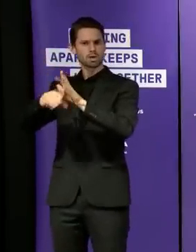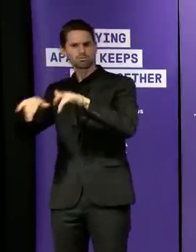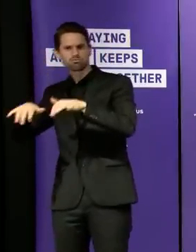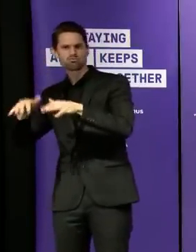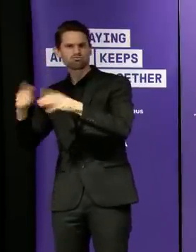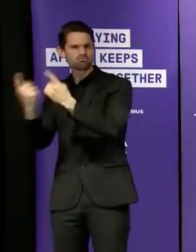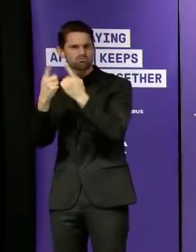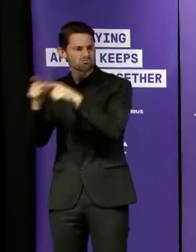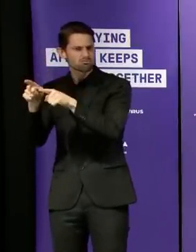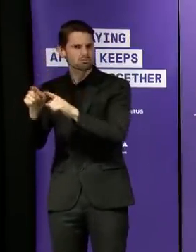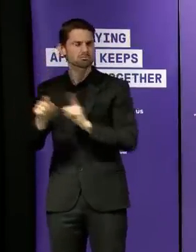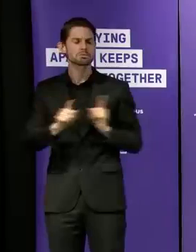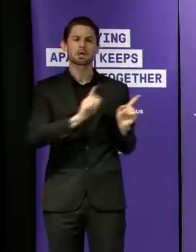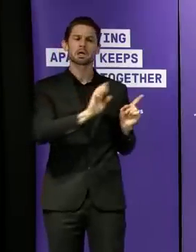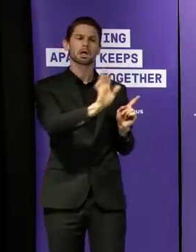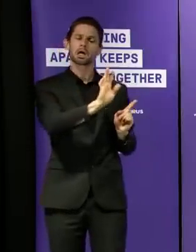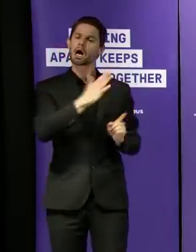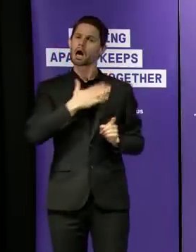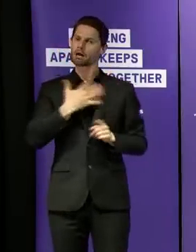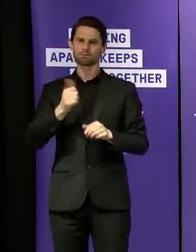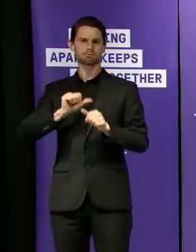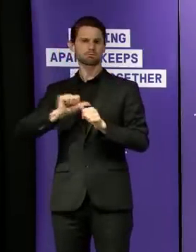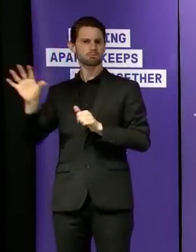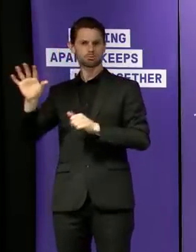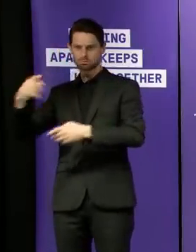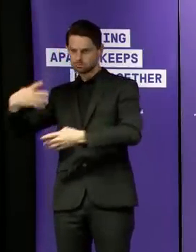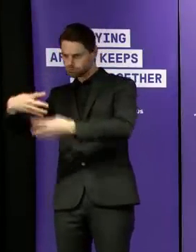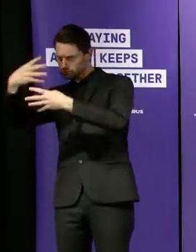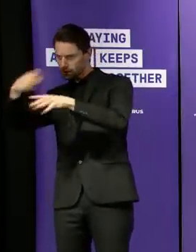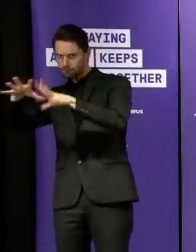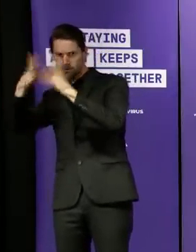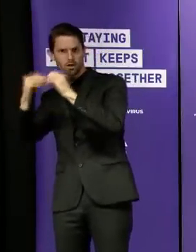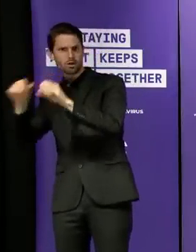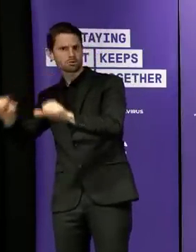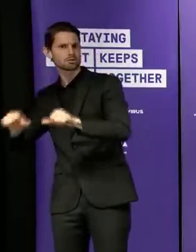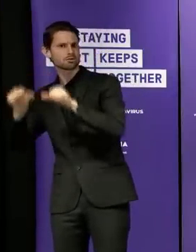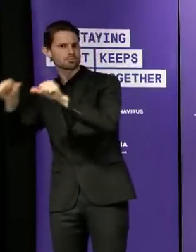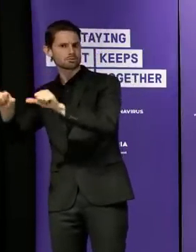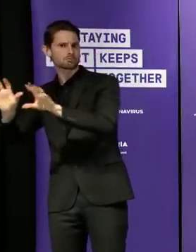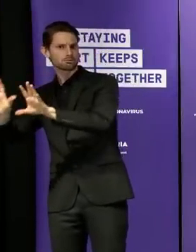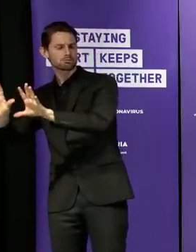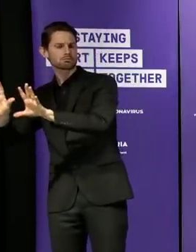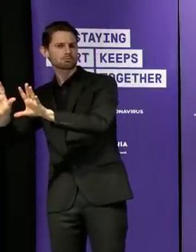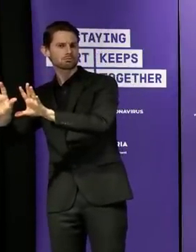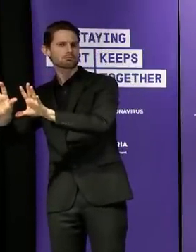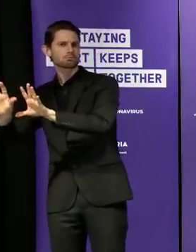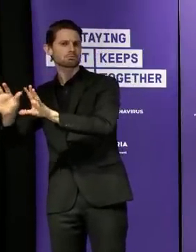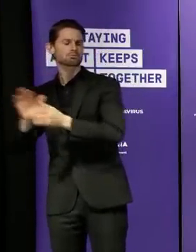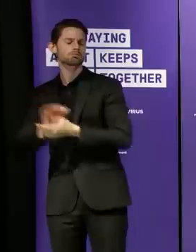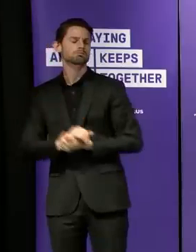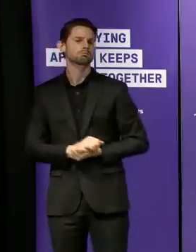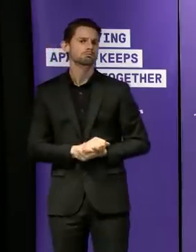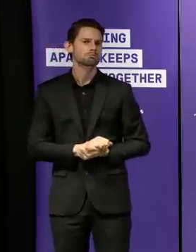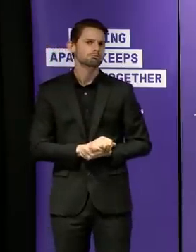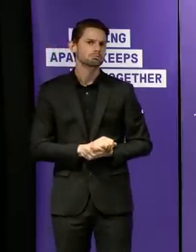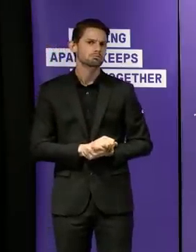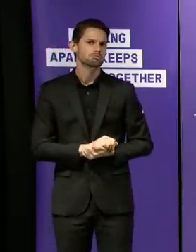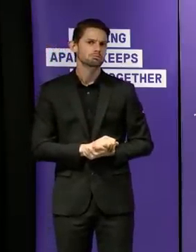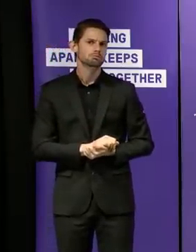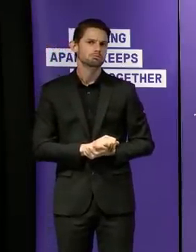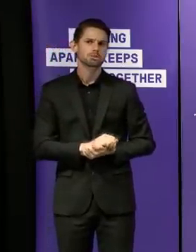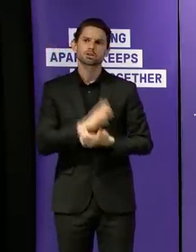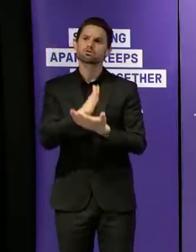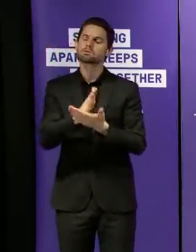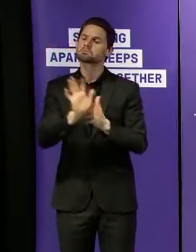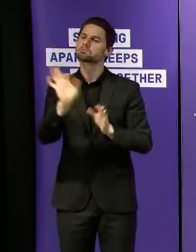very confident. You run systems side by side when you're building a new system. This is all upside. All of this is upside. So it's